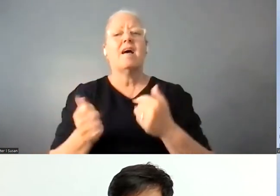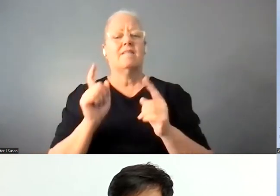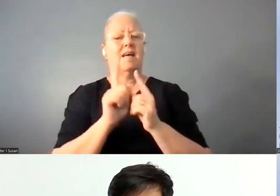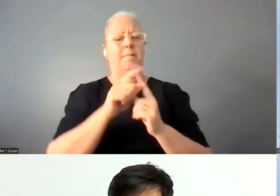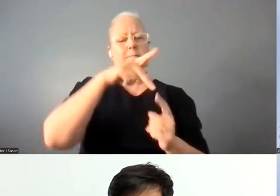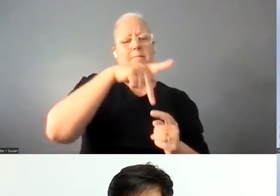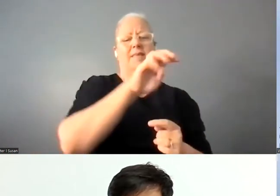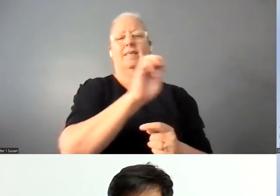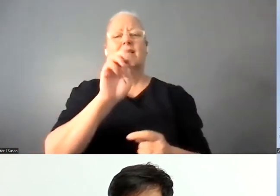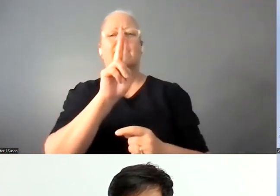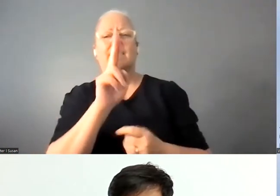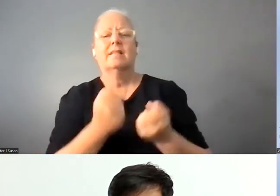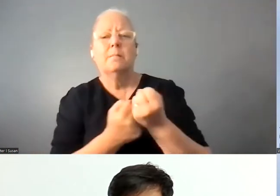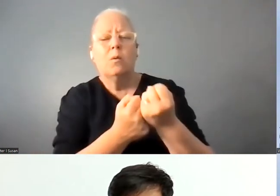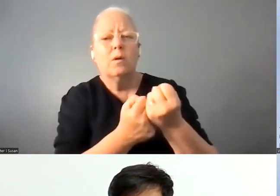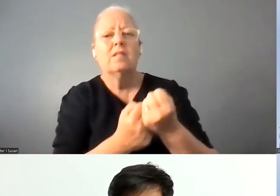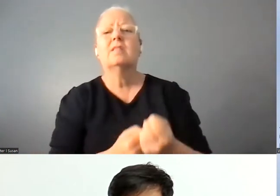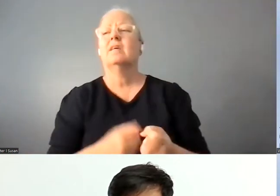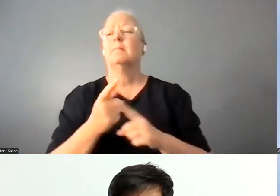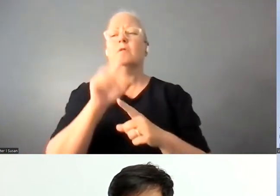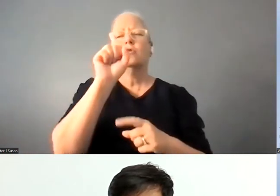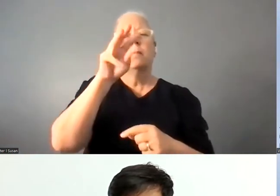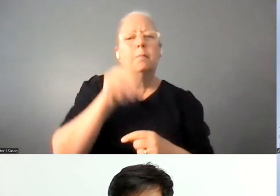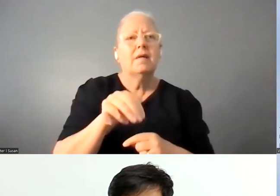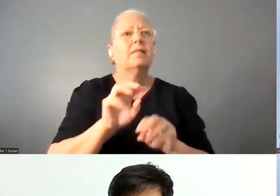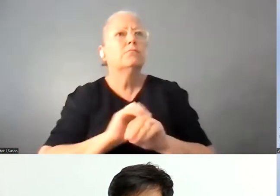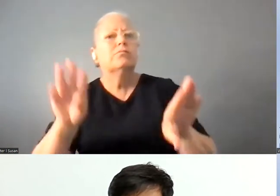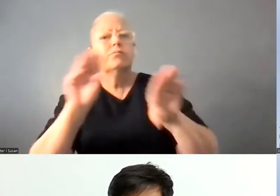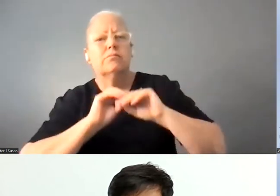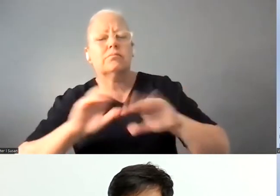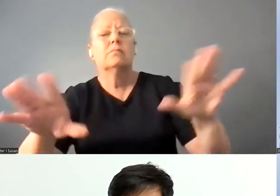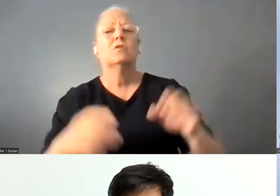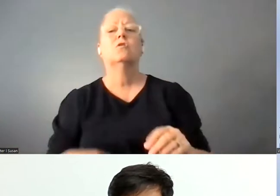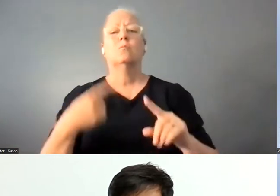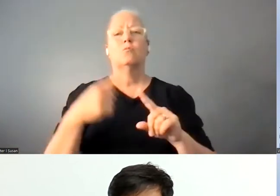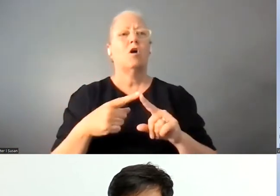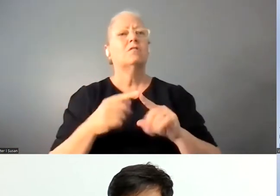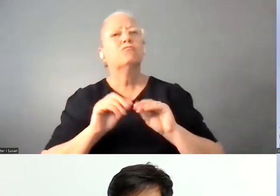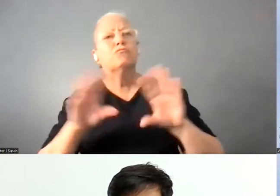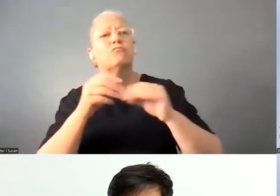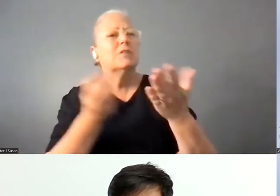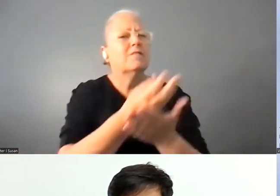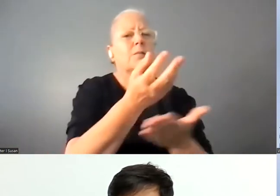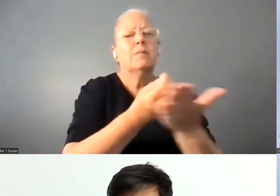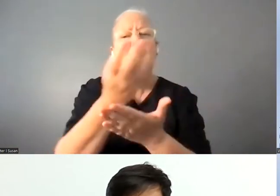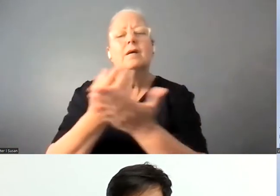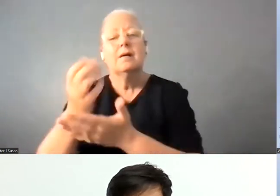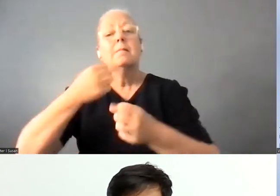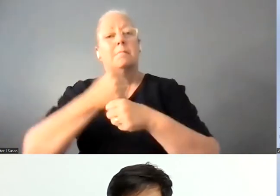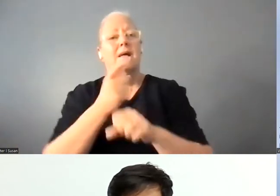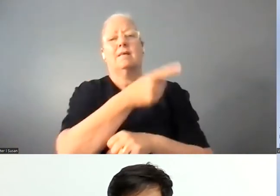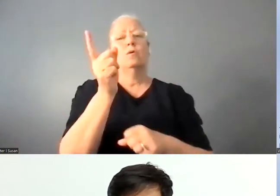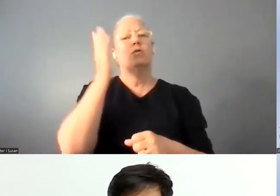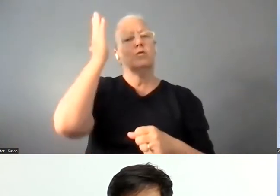social media campaigns, disability rights advocacy, and awareness campaigns to raise the issues of persons with